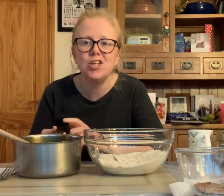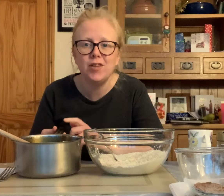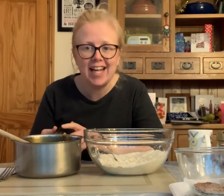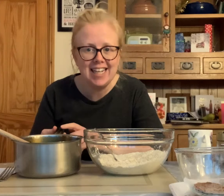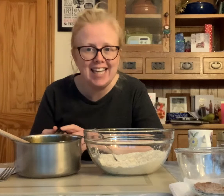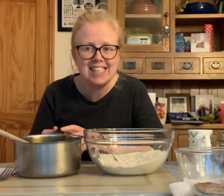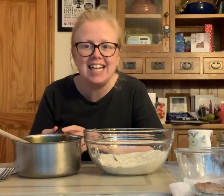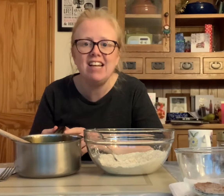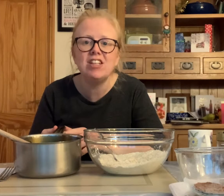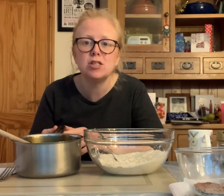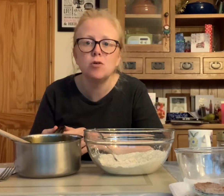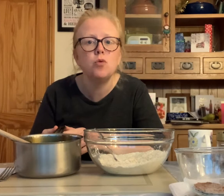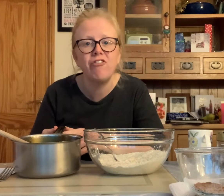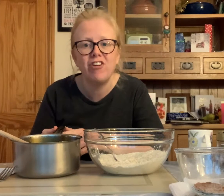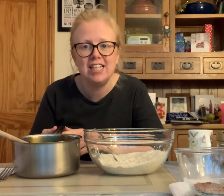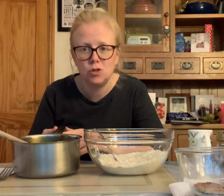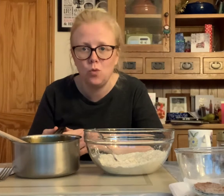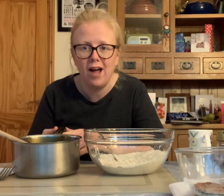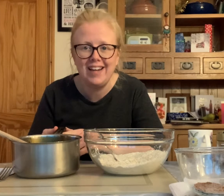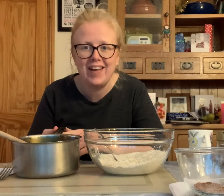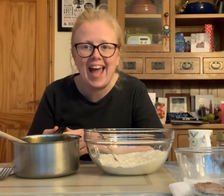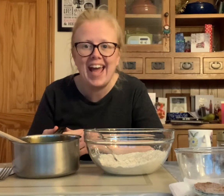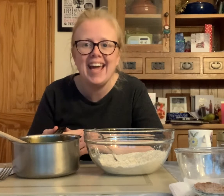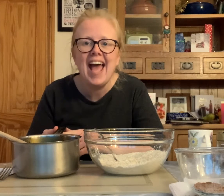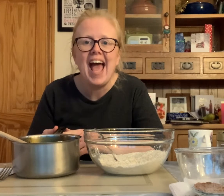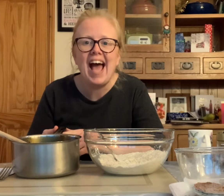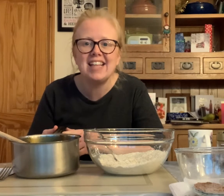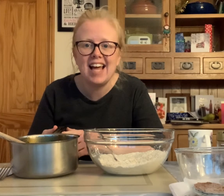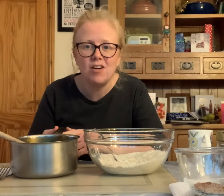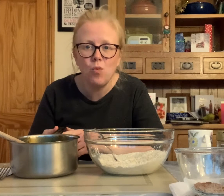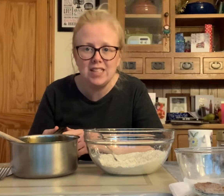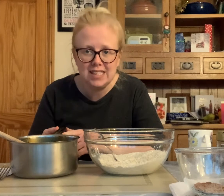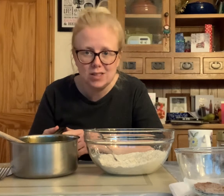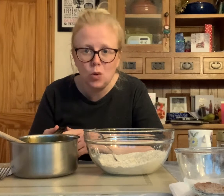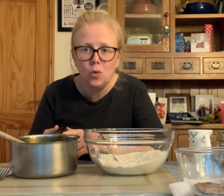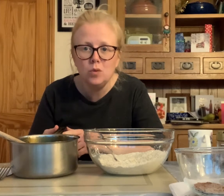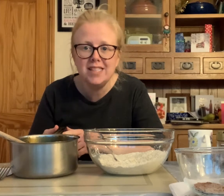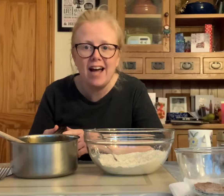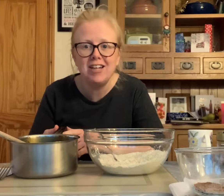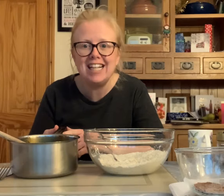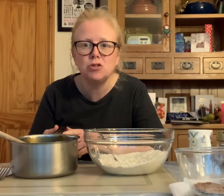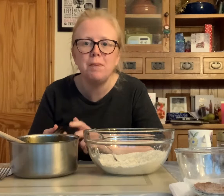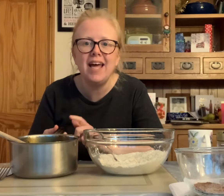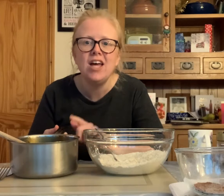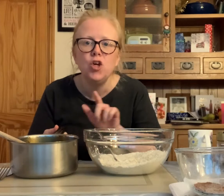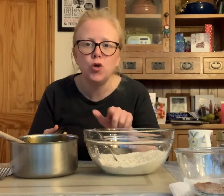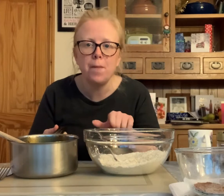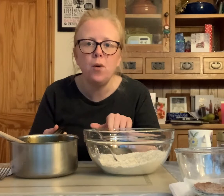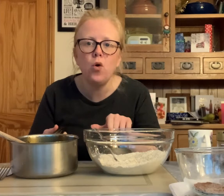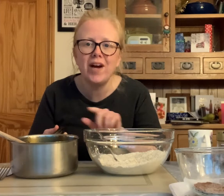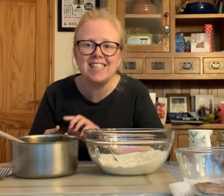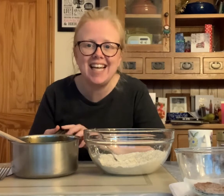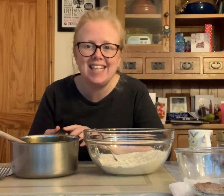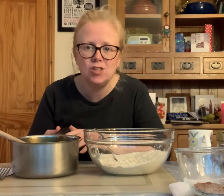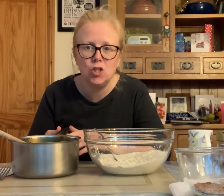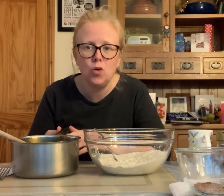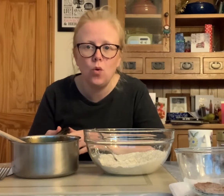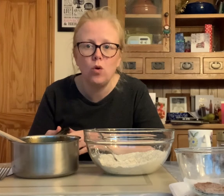then need to leave it to cool for a little while, okay? And then once it's cooled down a little bit, you can pour it into your